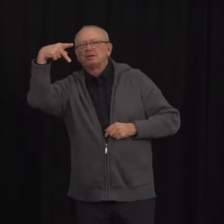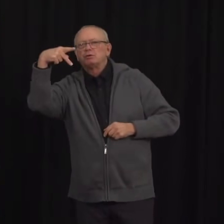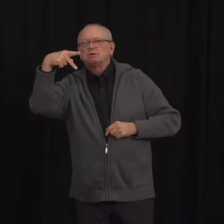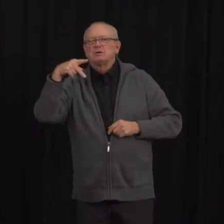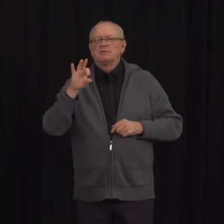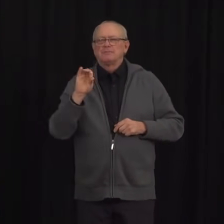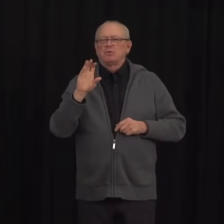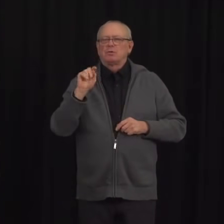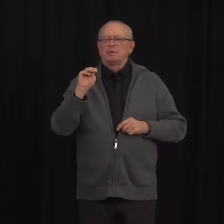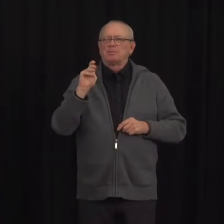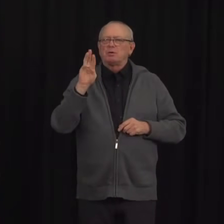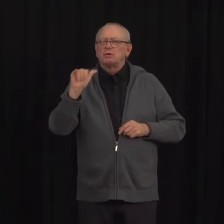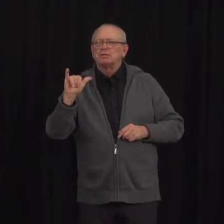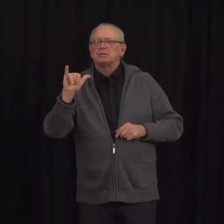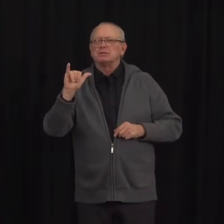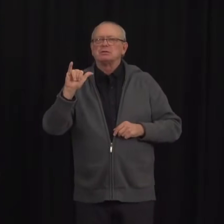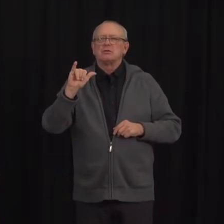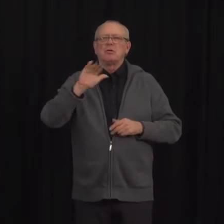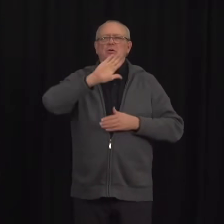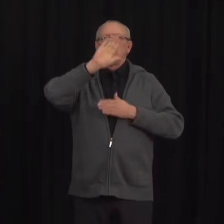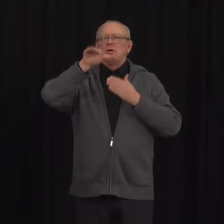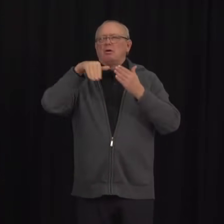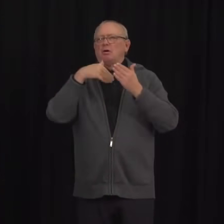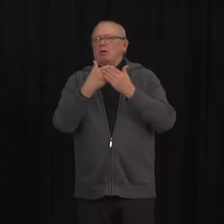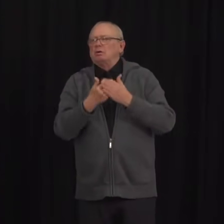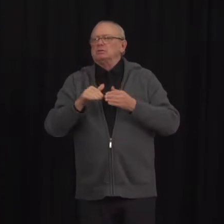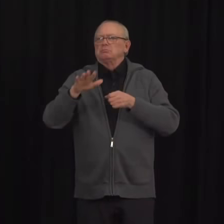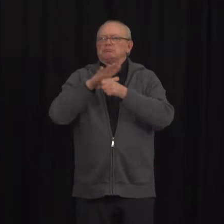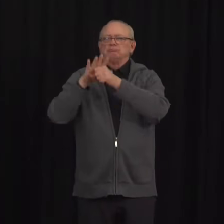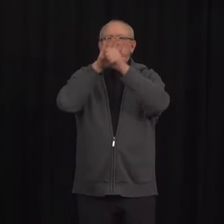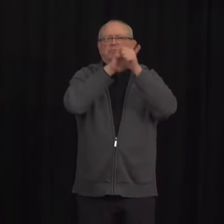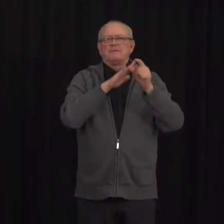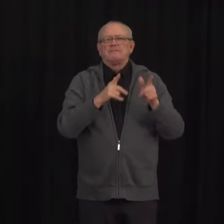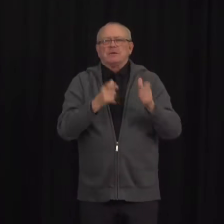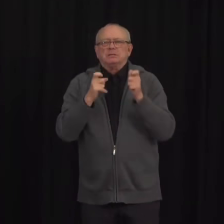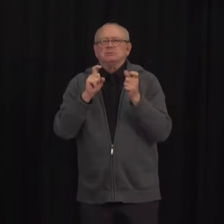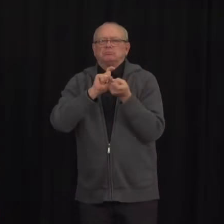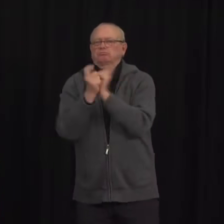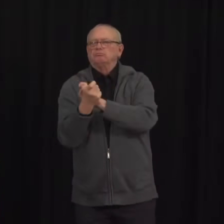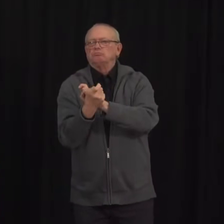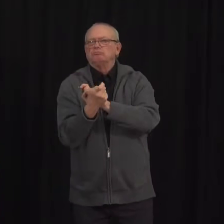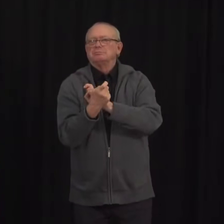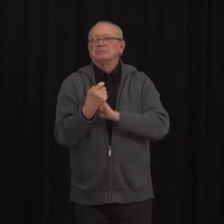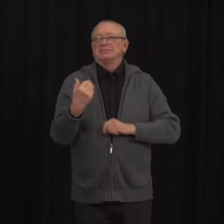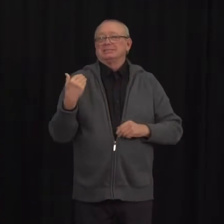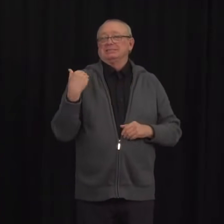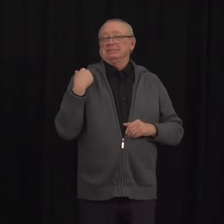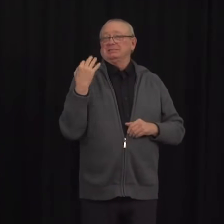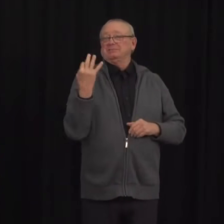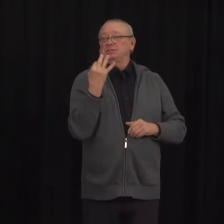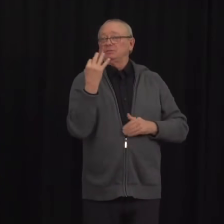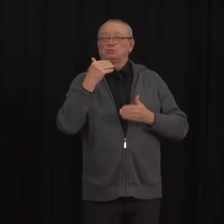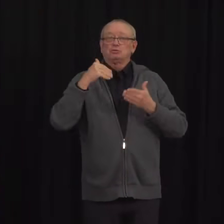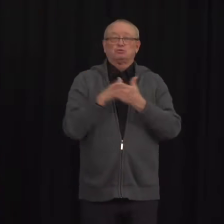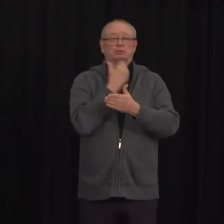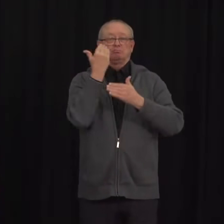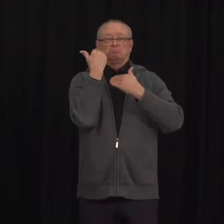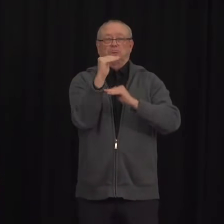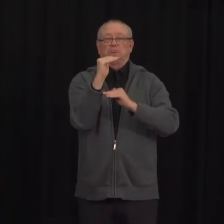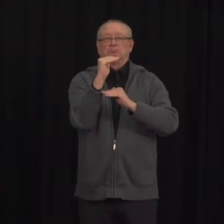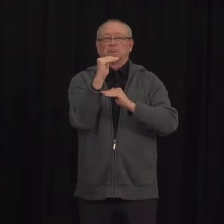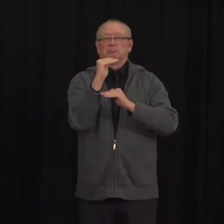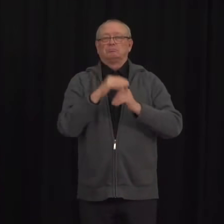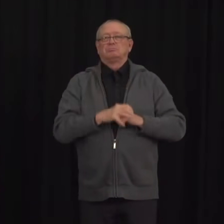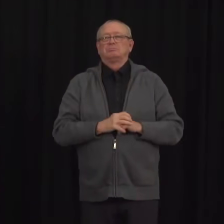enhanced status areas for quickly adapting to the new measures that came into effect on Friday. I know that this was not an easy weekend